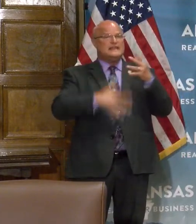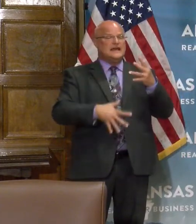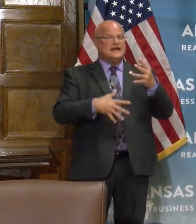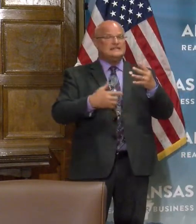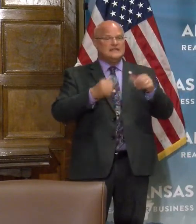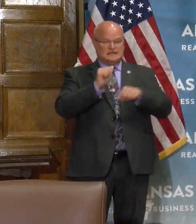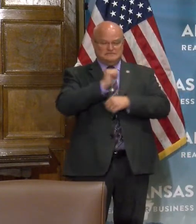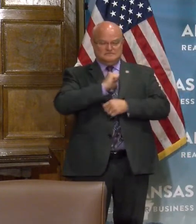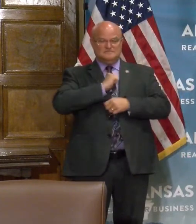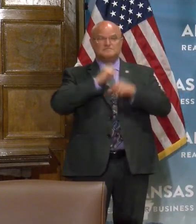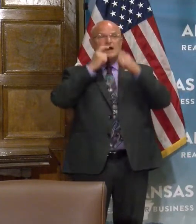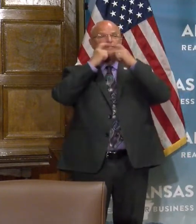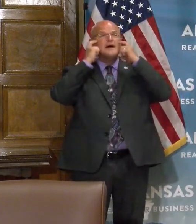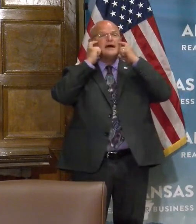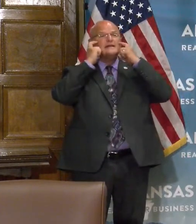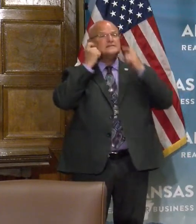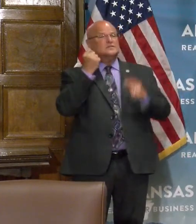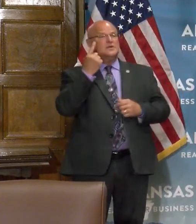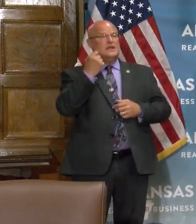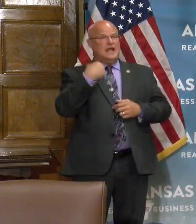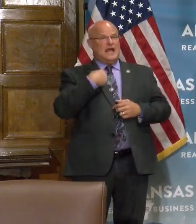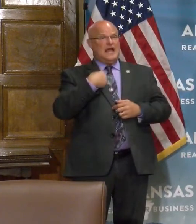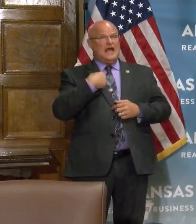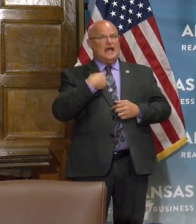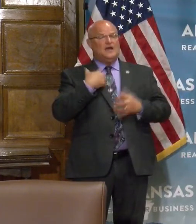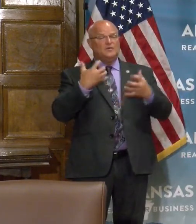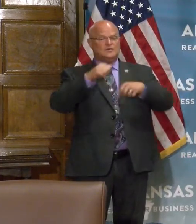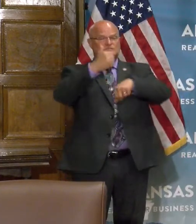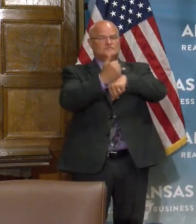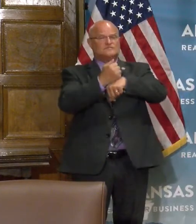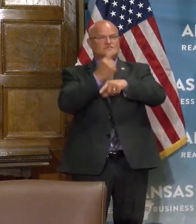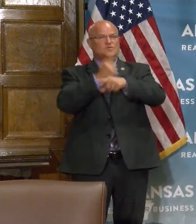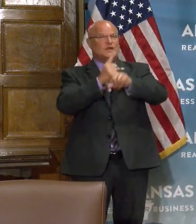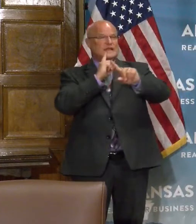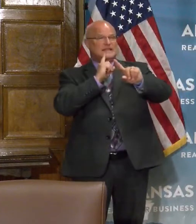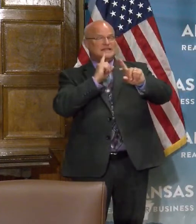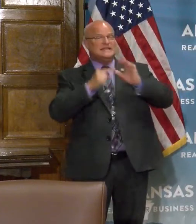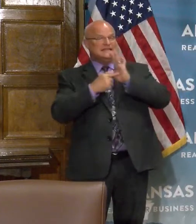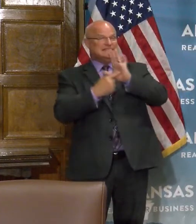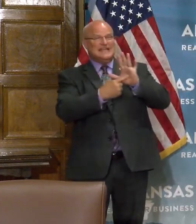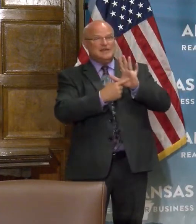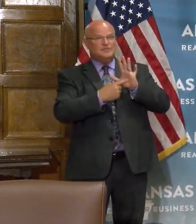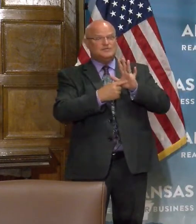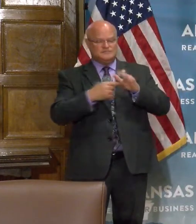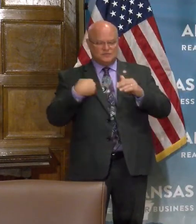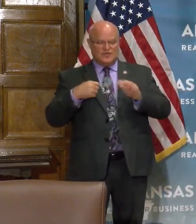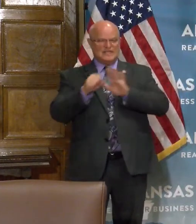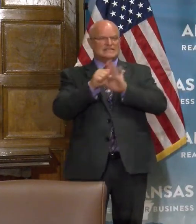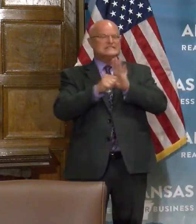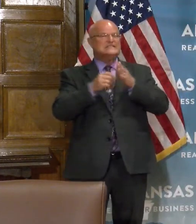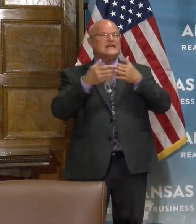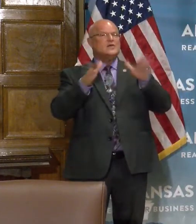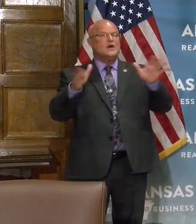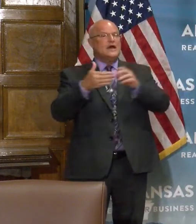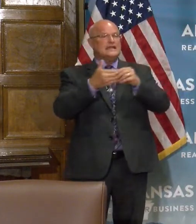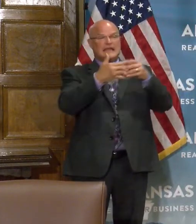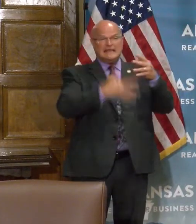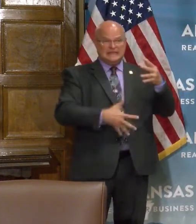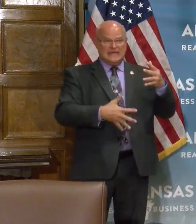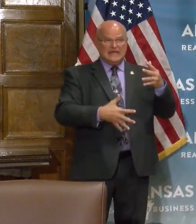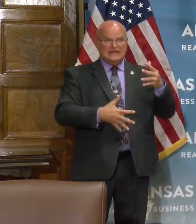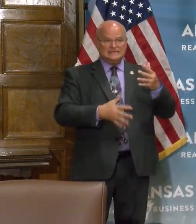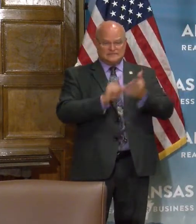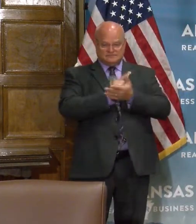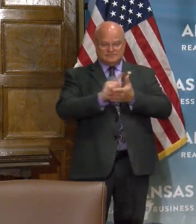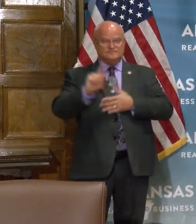on my own mask, realizing that I wanted to set the right example, and we set forth statewide guidelines